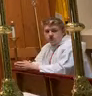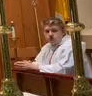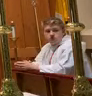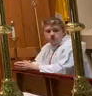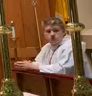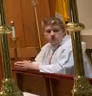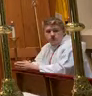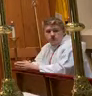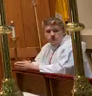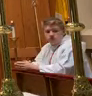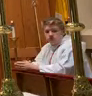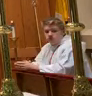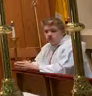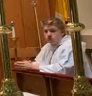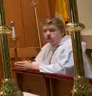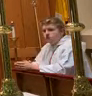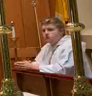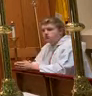The body of Christ.